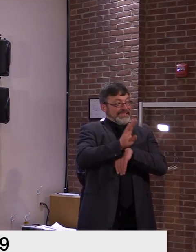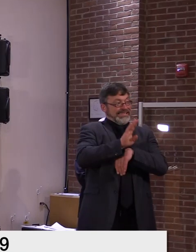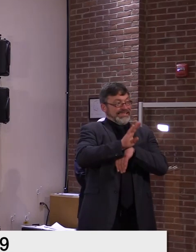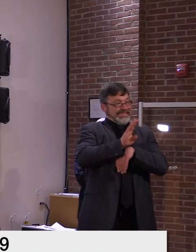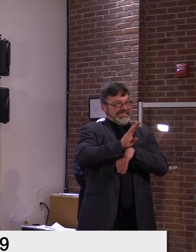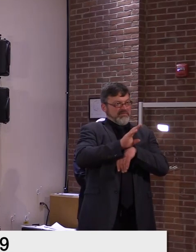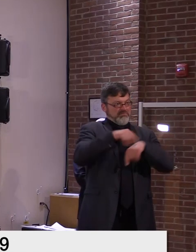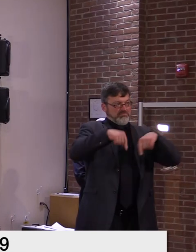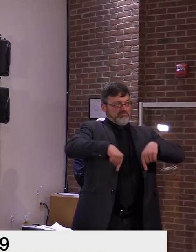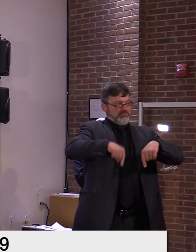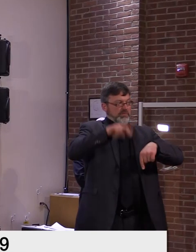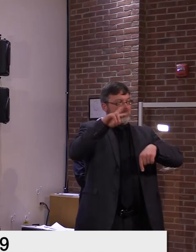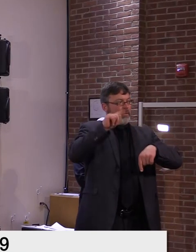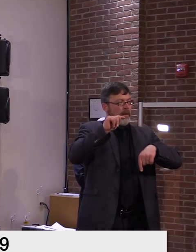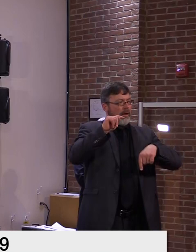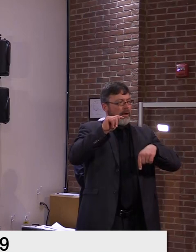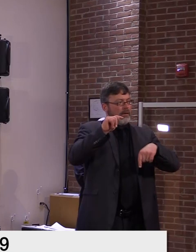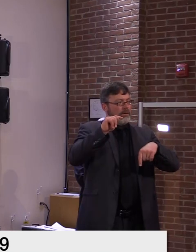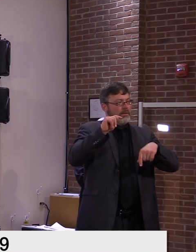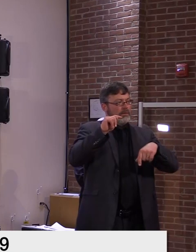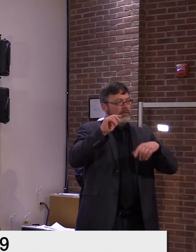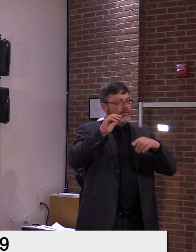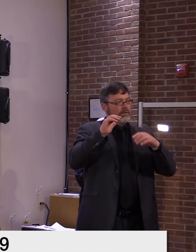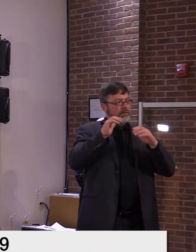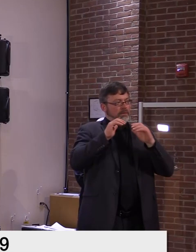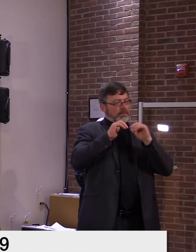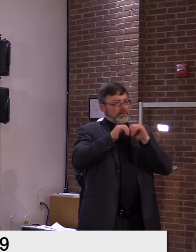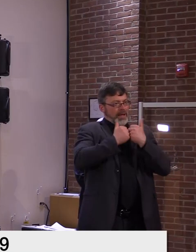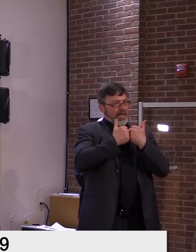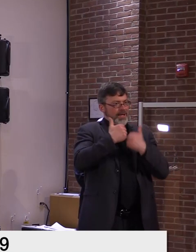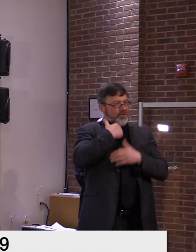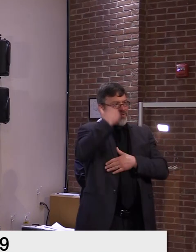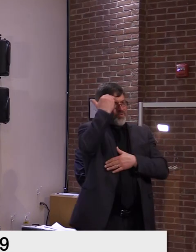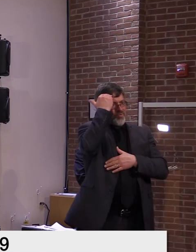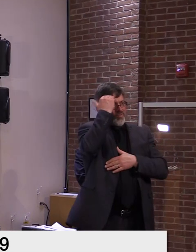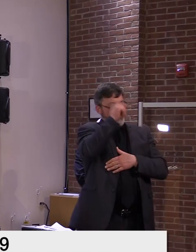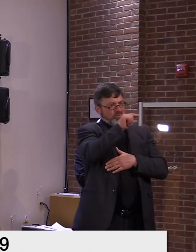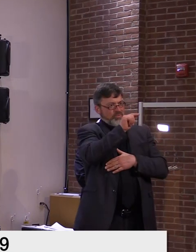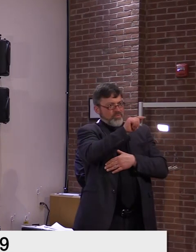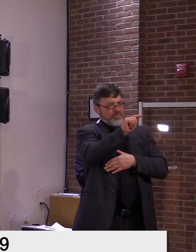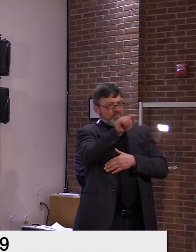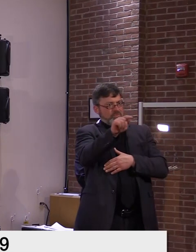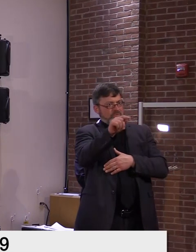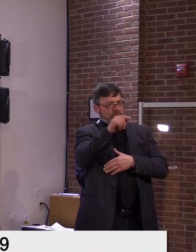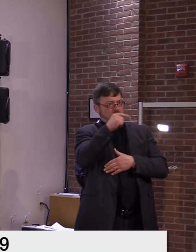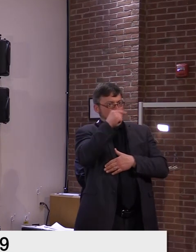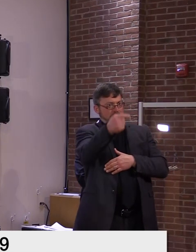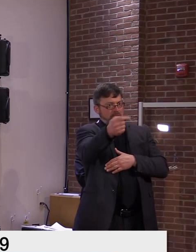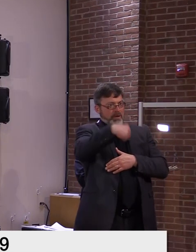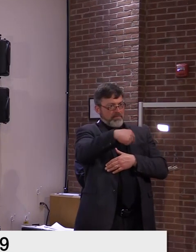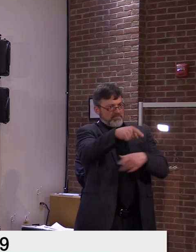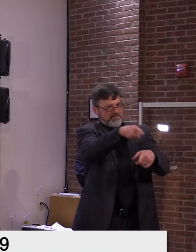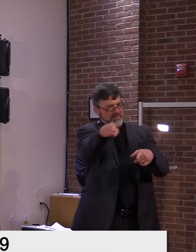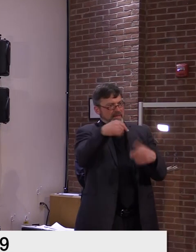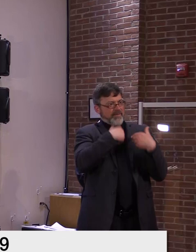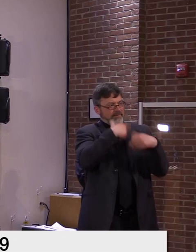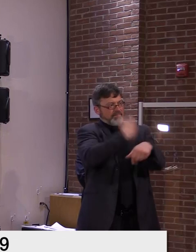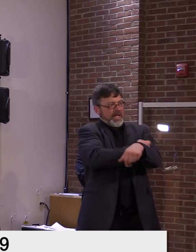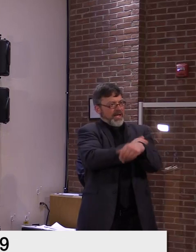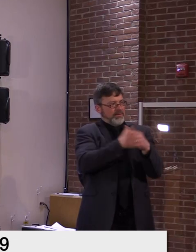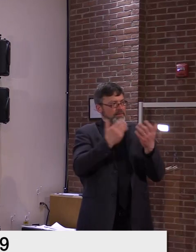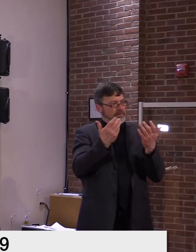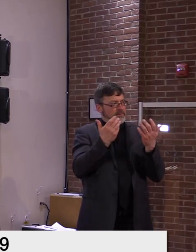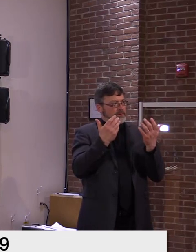whether people have been vaccinated or not. I know that some national news media has reported on national companies who